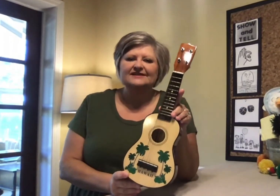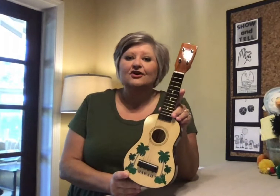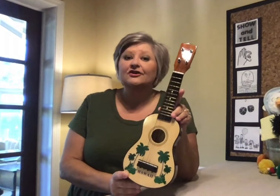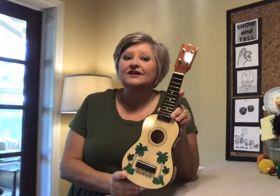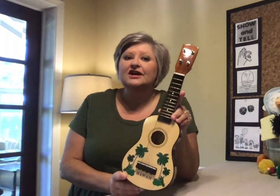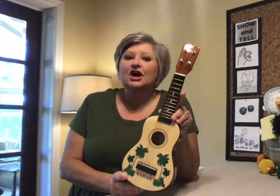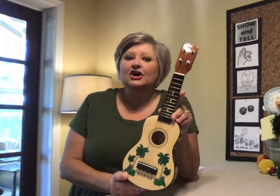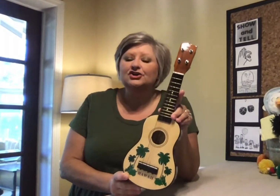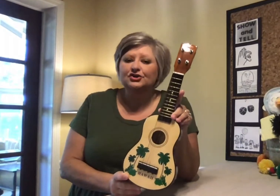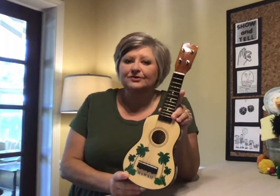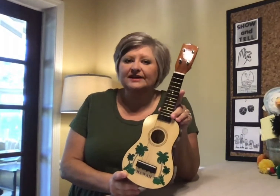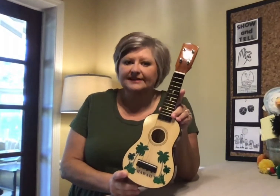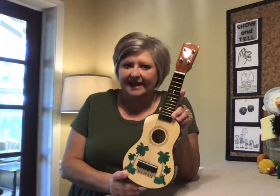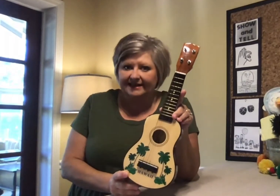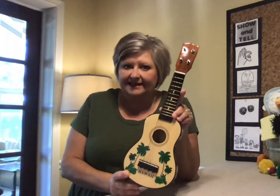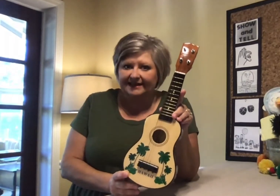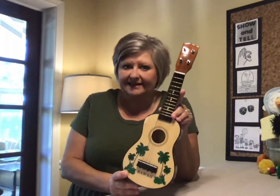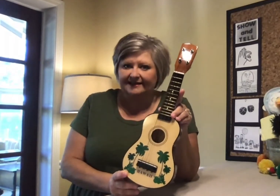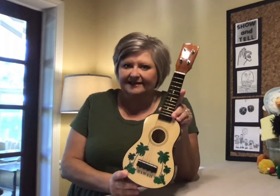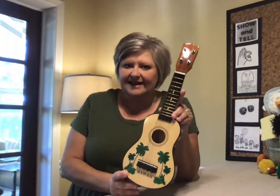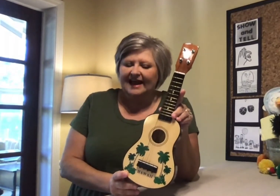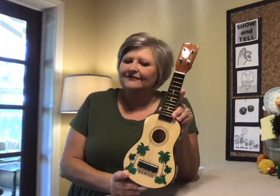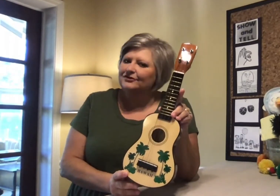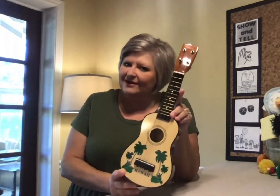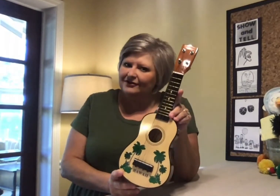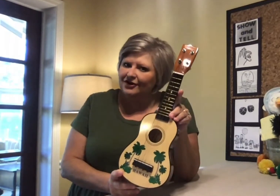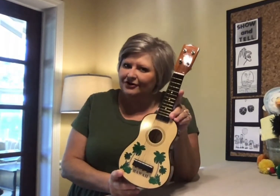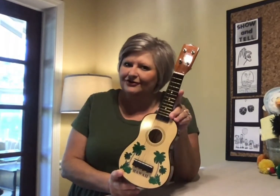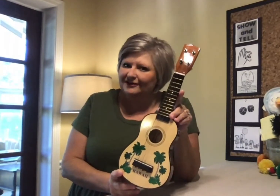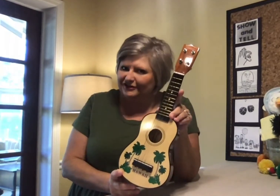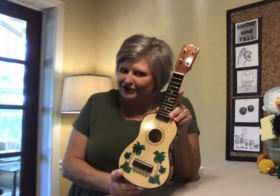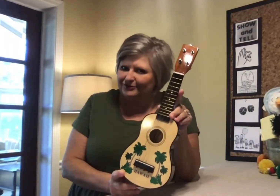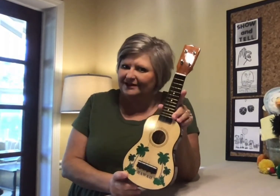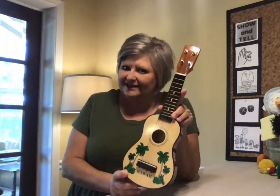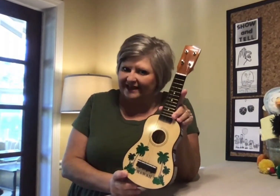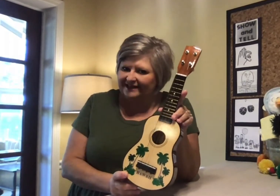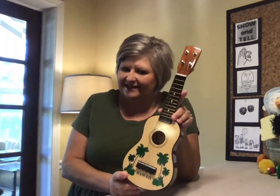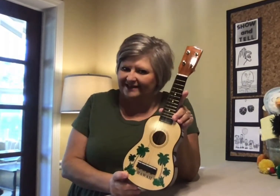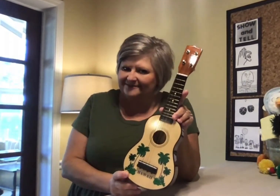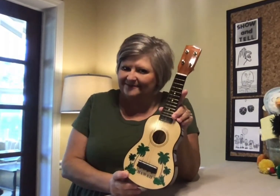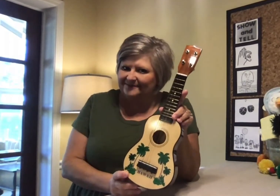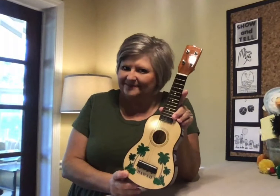called a ukulele. Have you ever heard a ukulele?